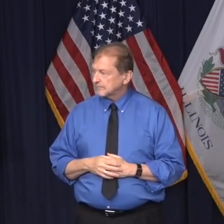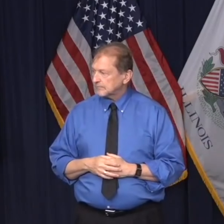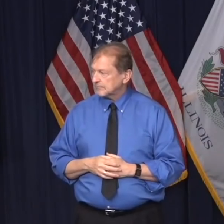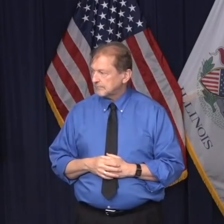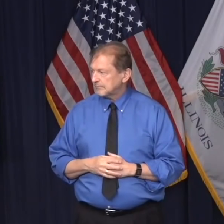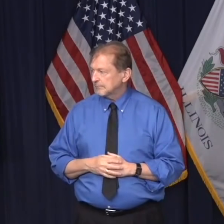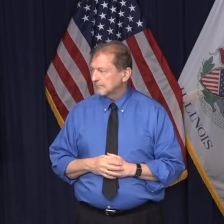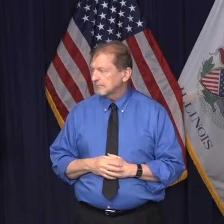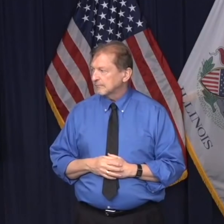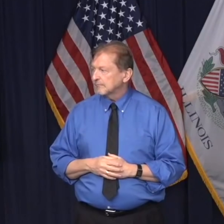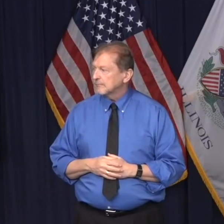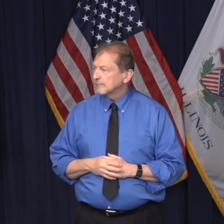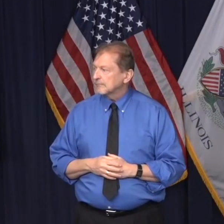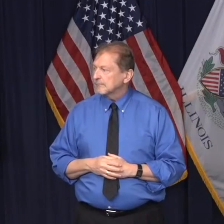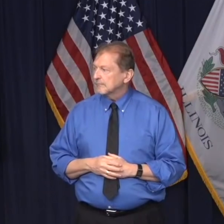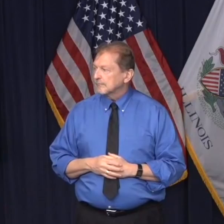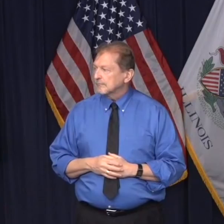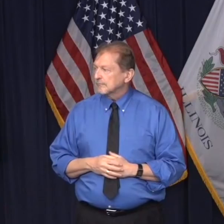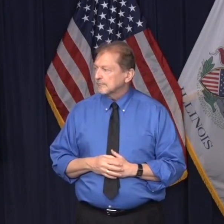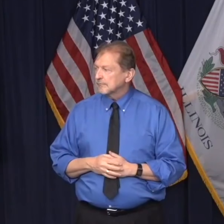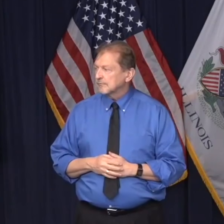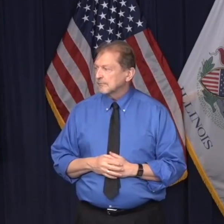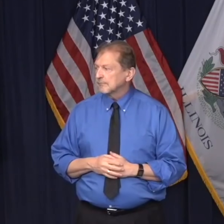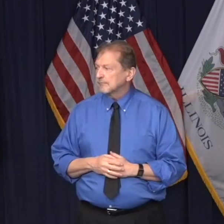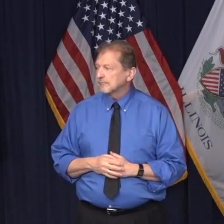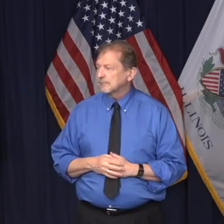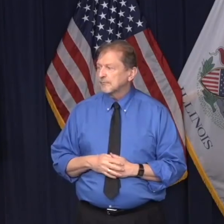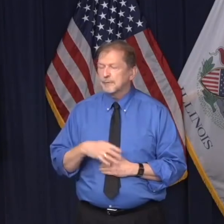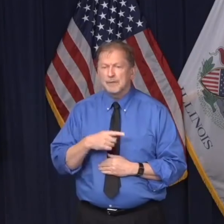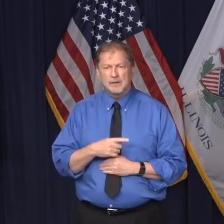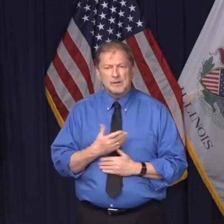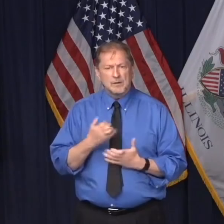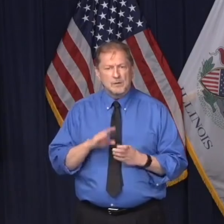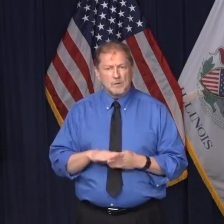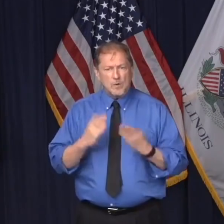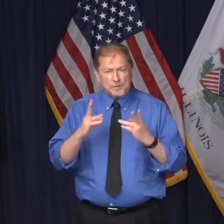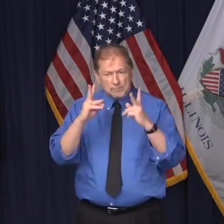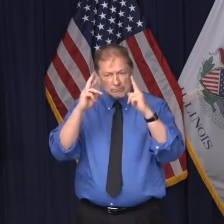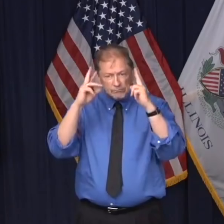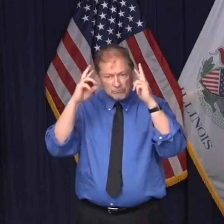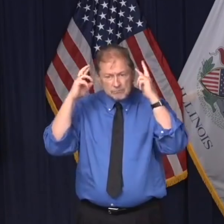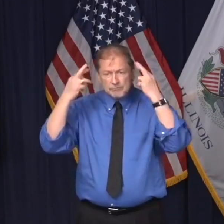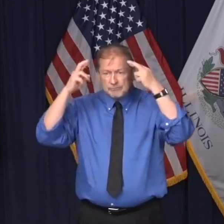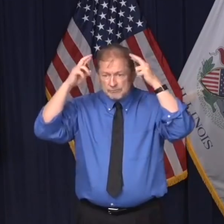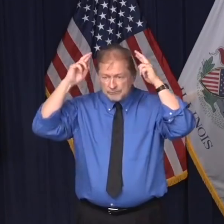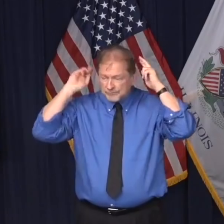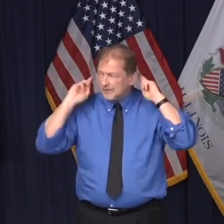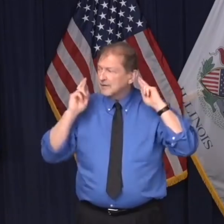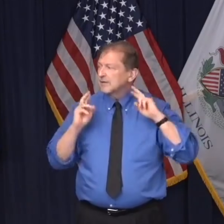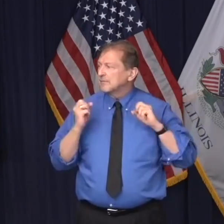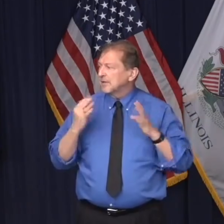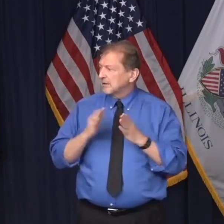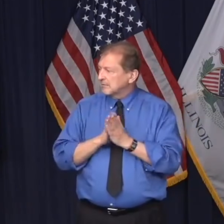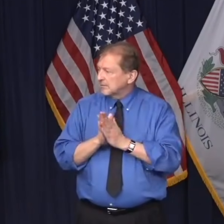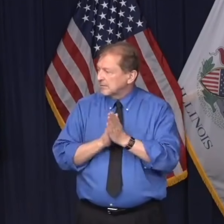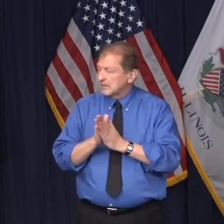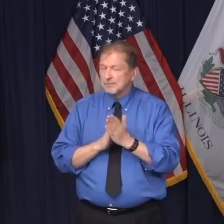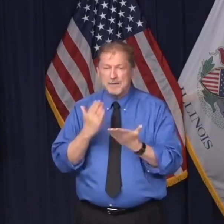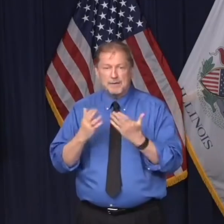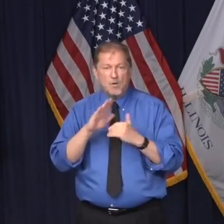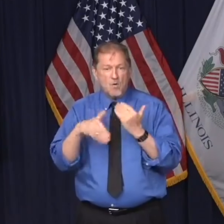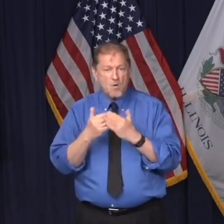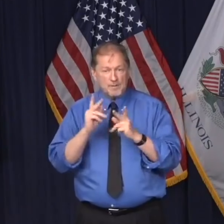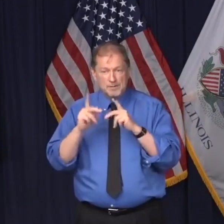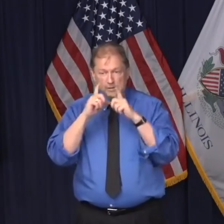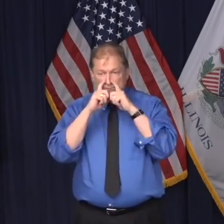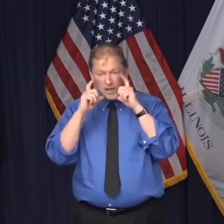Governor, are you considering any plans to possibly allow hairdressers and barbers to reopen before June 1? For example, if everyone wears a mask and salons